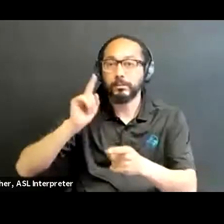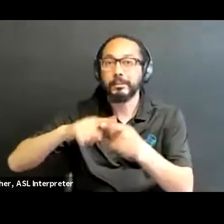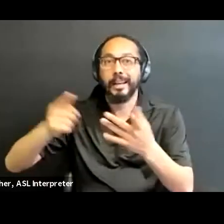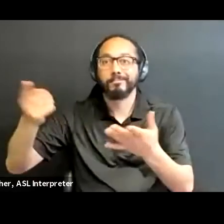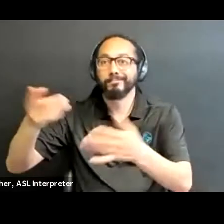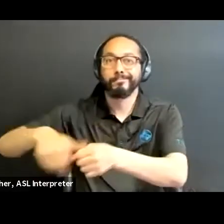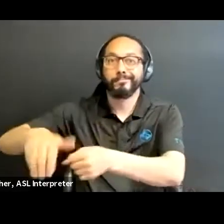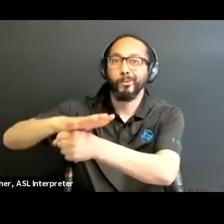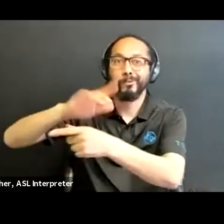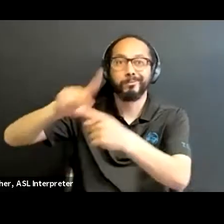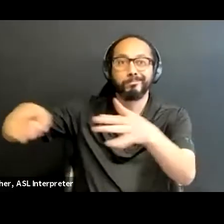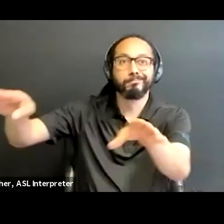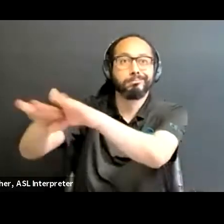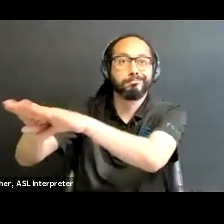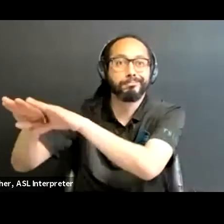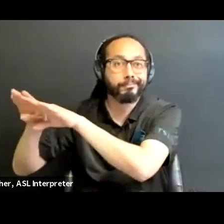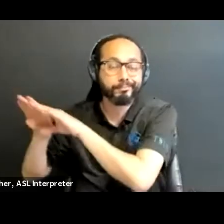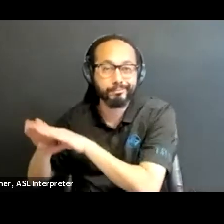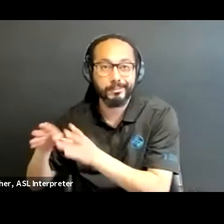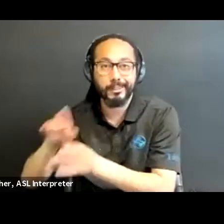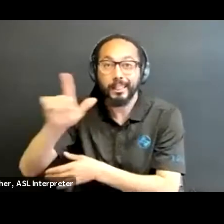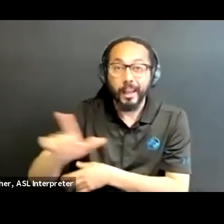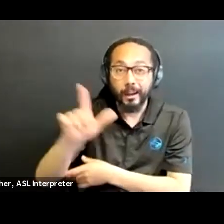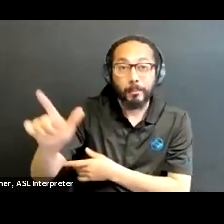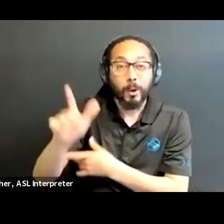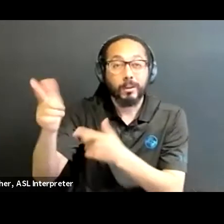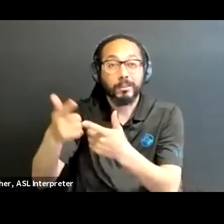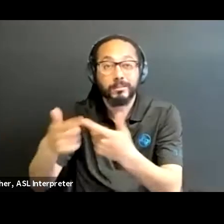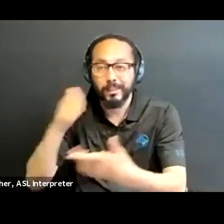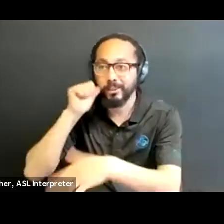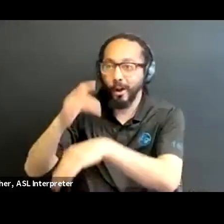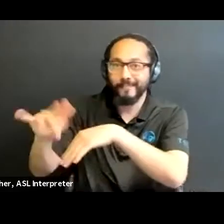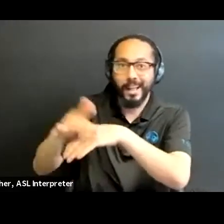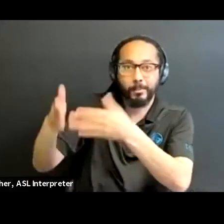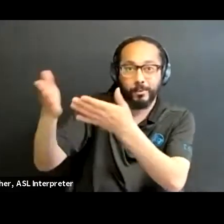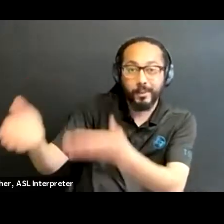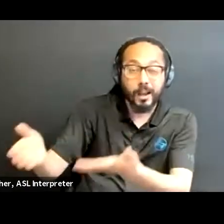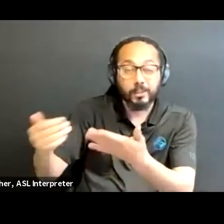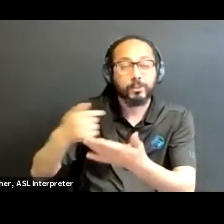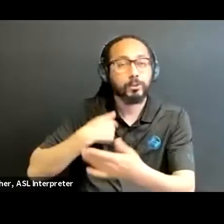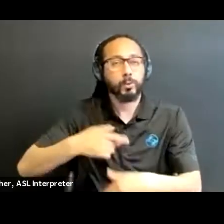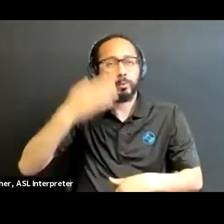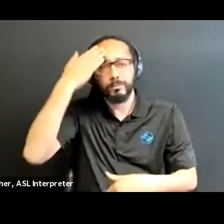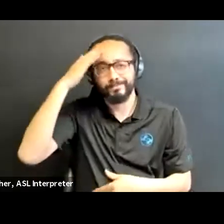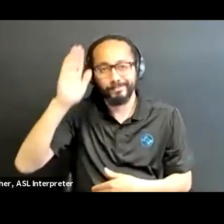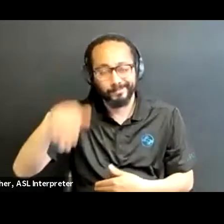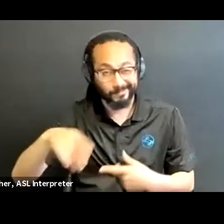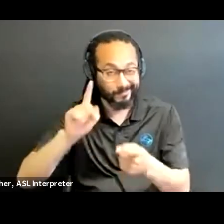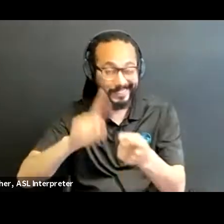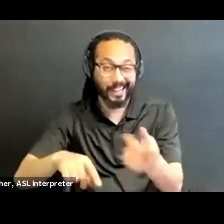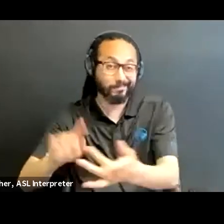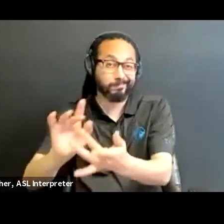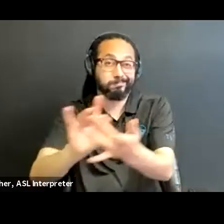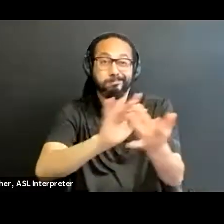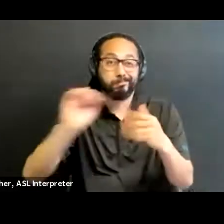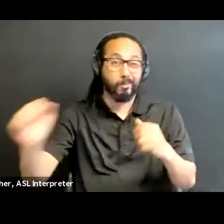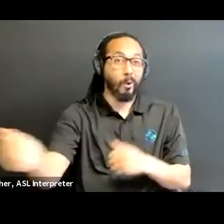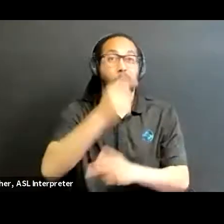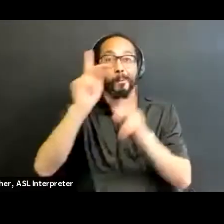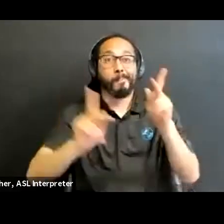libraries and services like that, might not have been available. So we do know that we weren't able to necessarily reach all the people we would have hoped